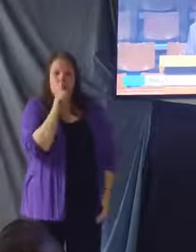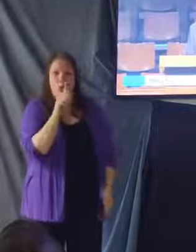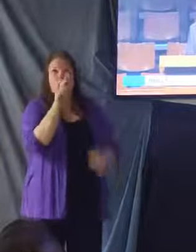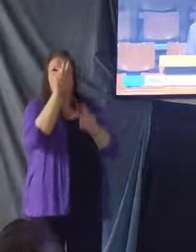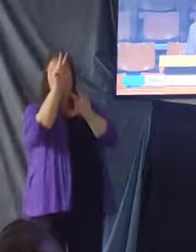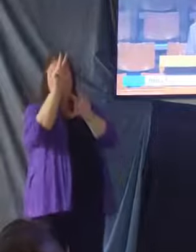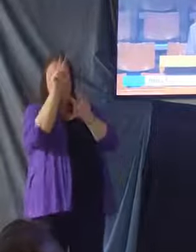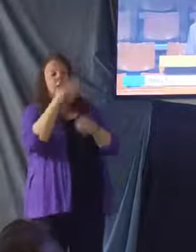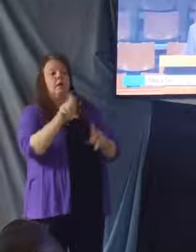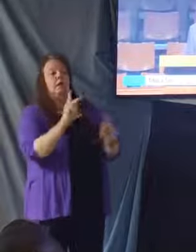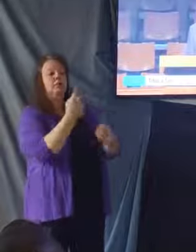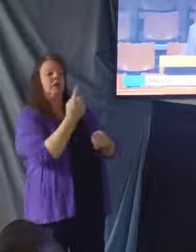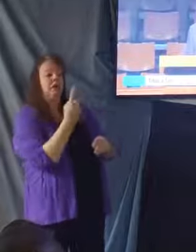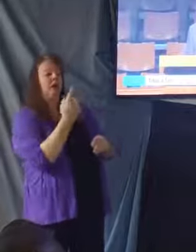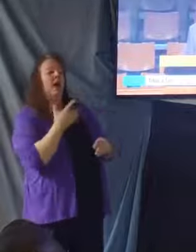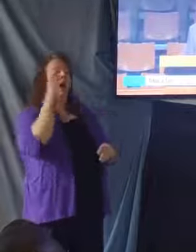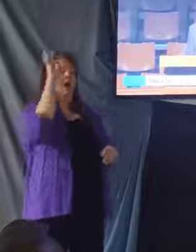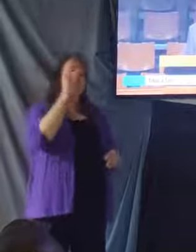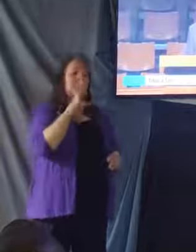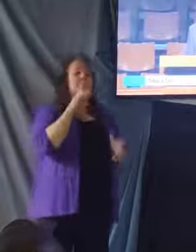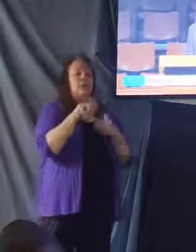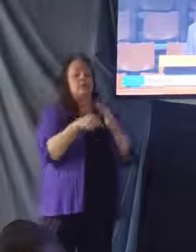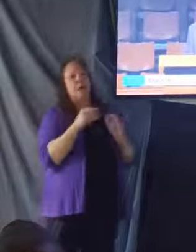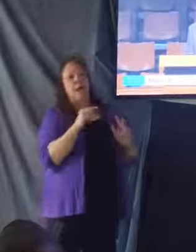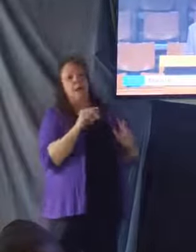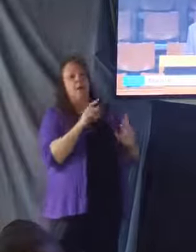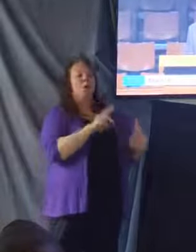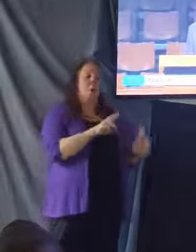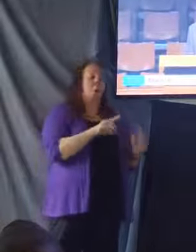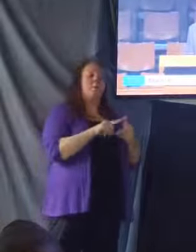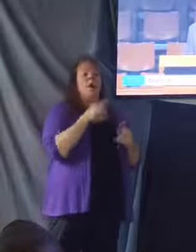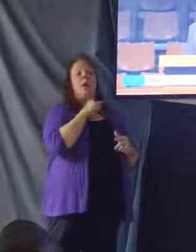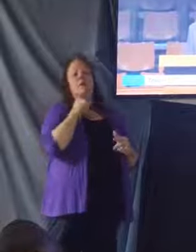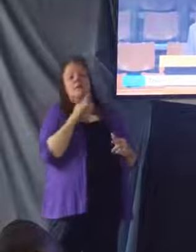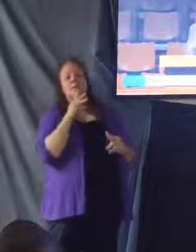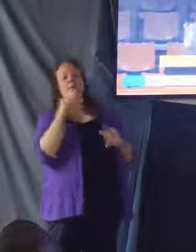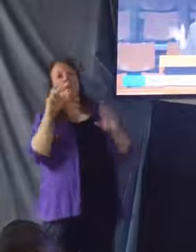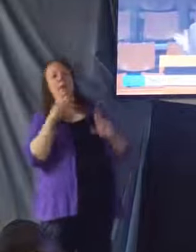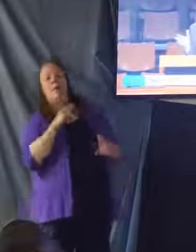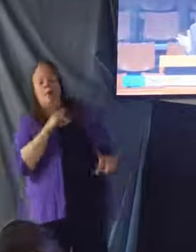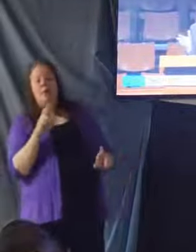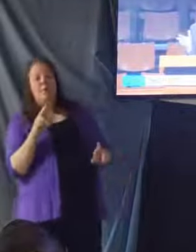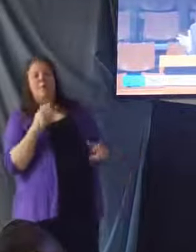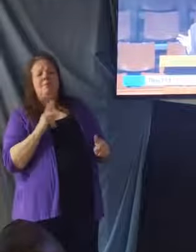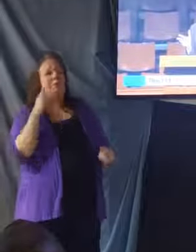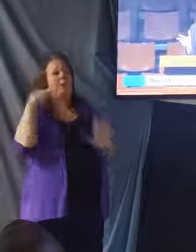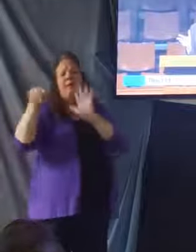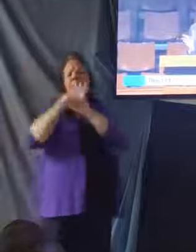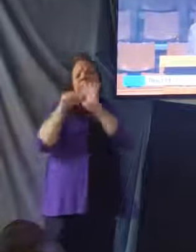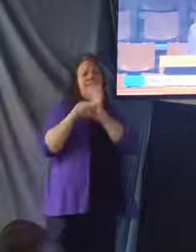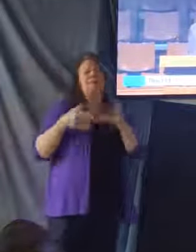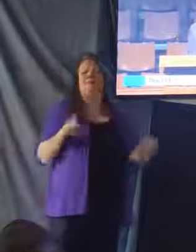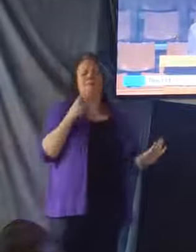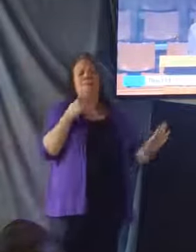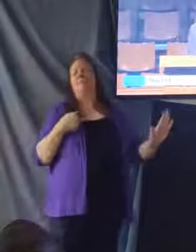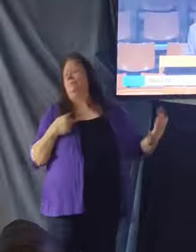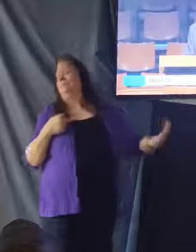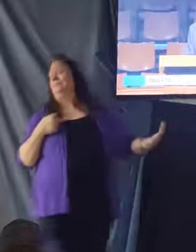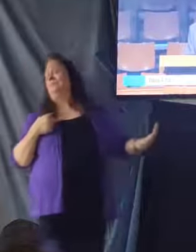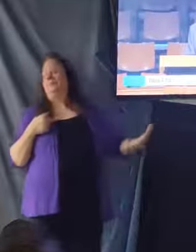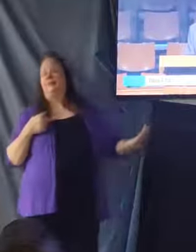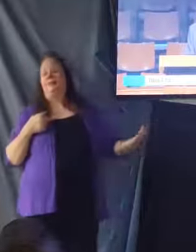They want to tell me, oh yeah, our pastor talked about hope. Our priest talked about hope. We really like her. People don't want to hear the negative. We did a